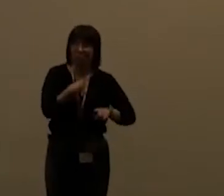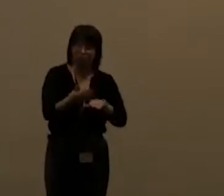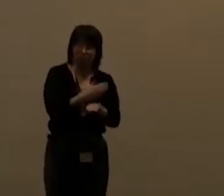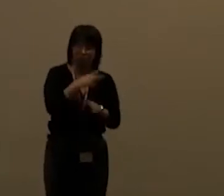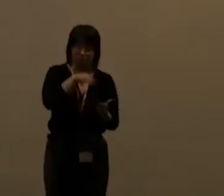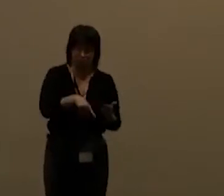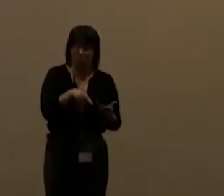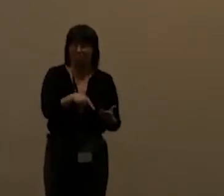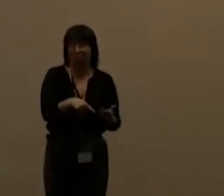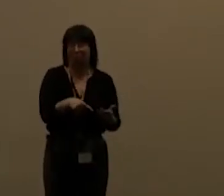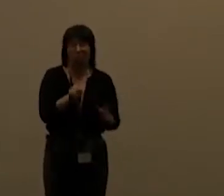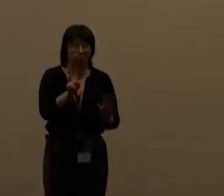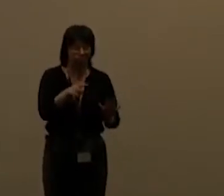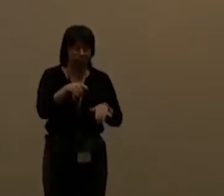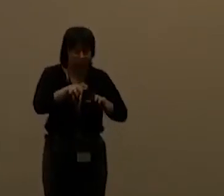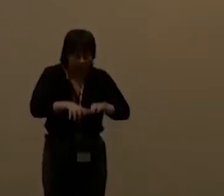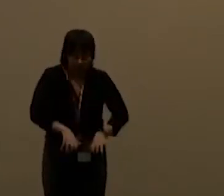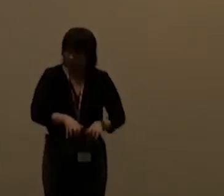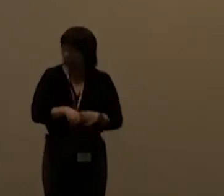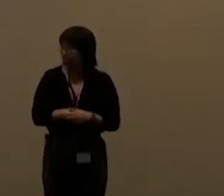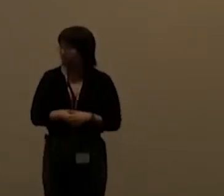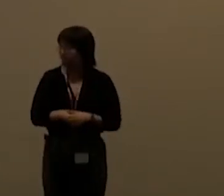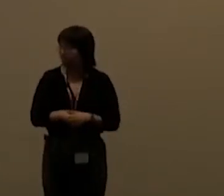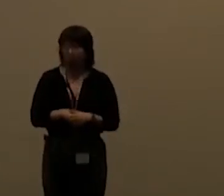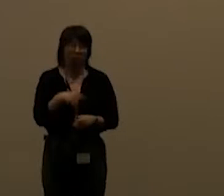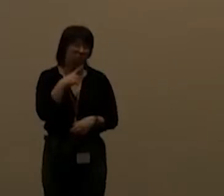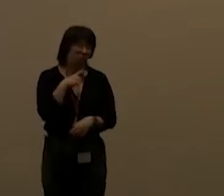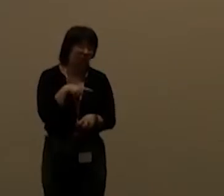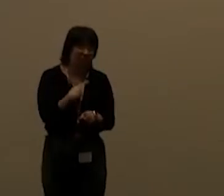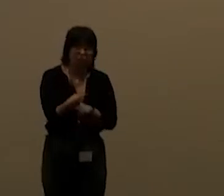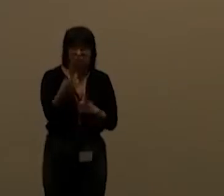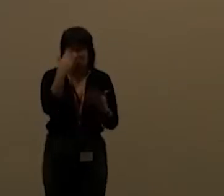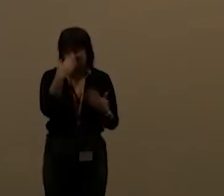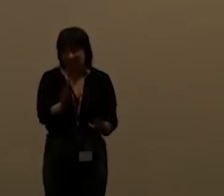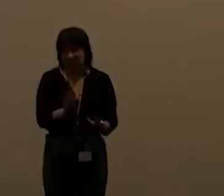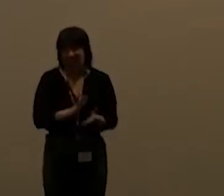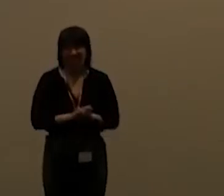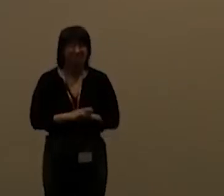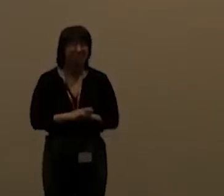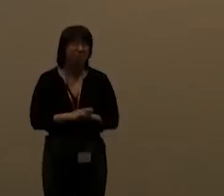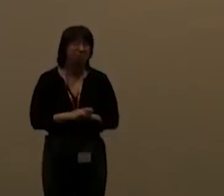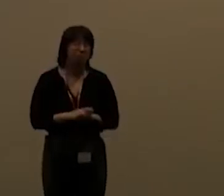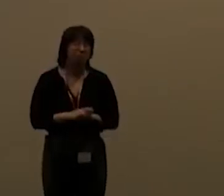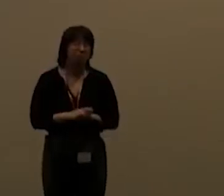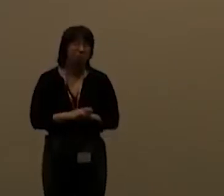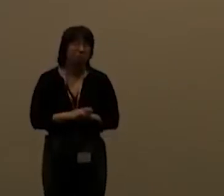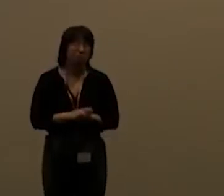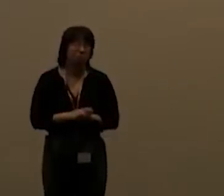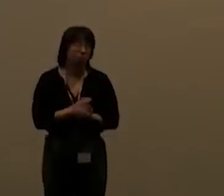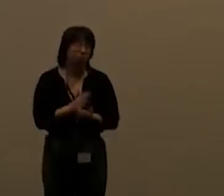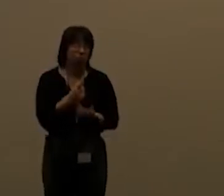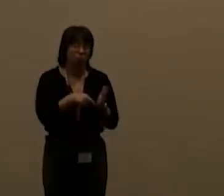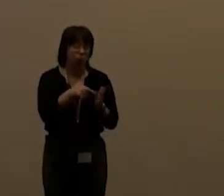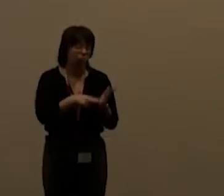preview. So maybe I'm taking some annual leave next week. I'll fill that out here for the June 13th